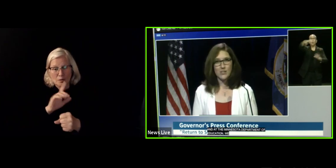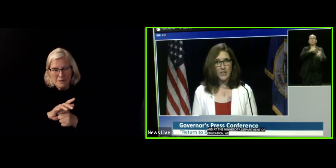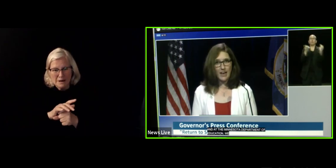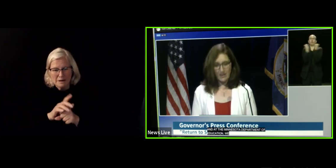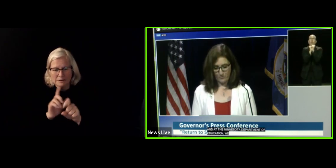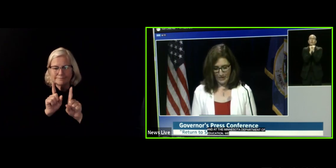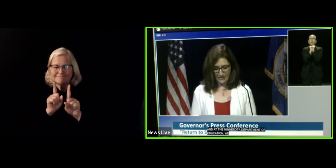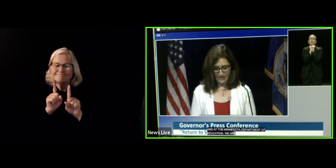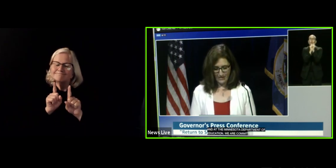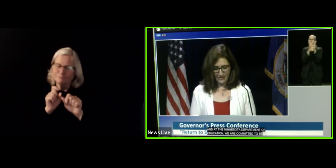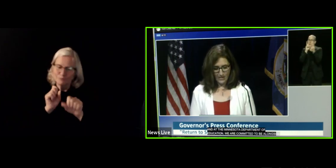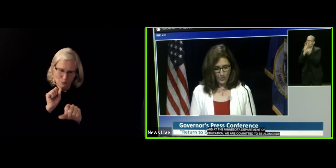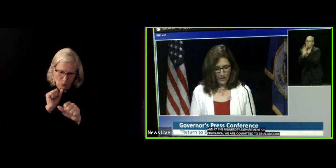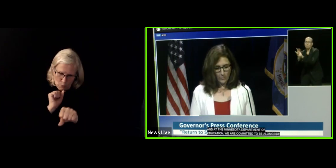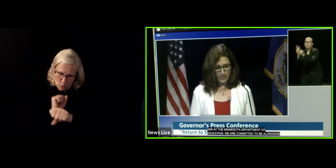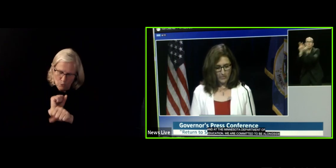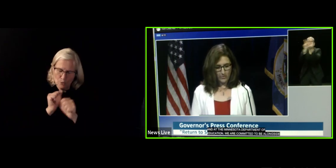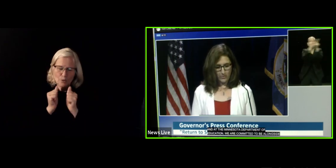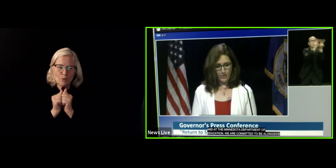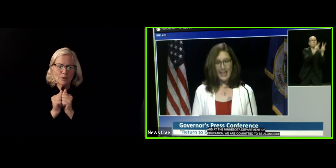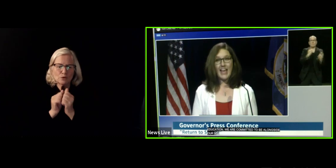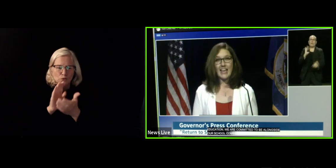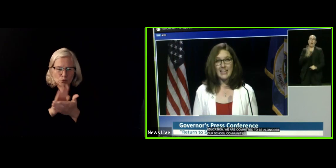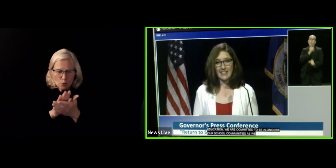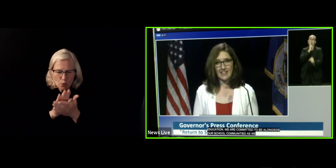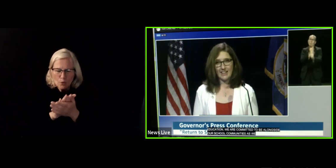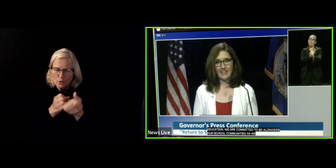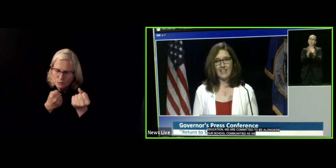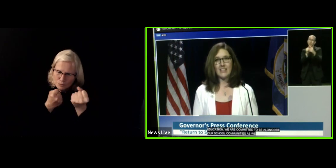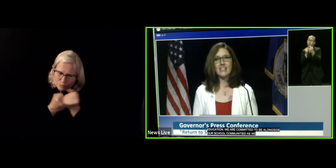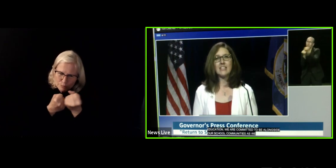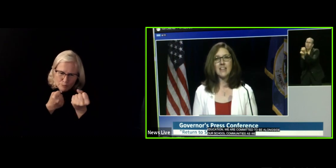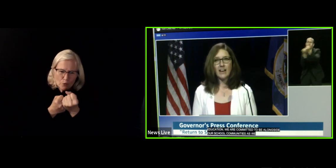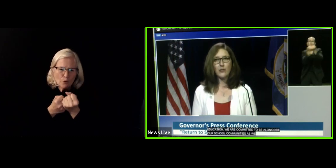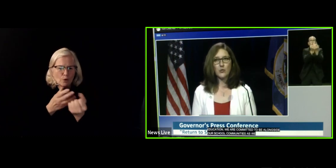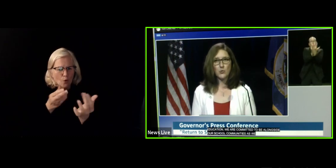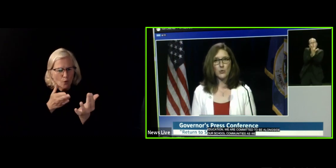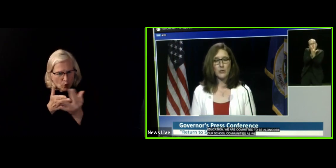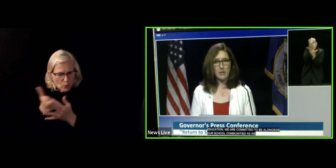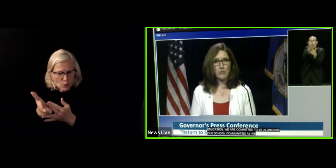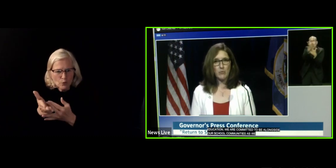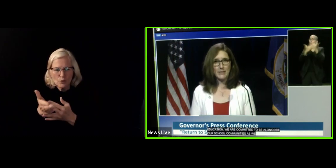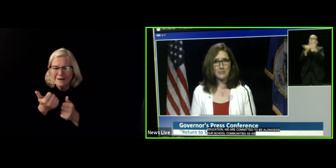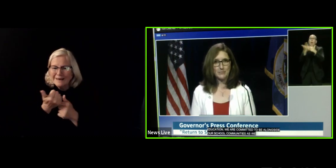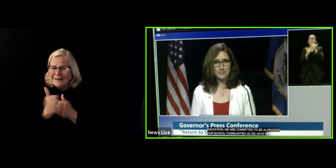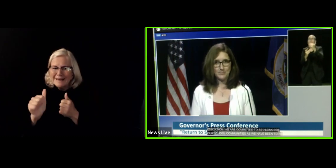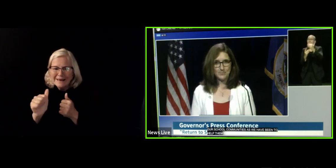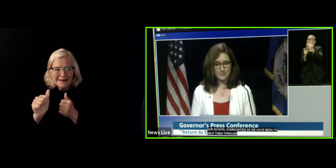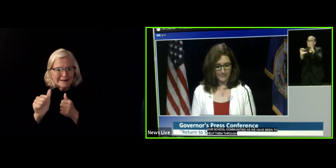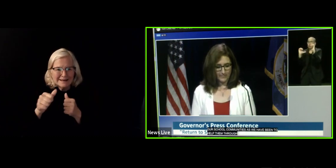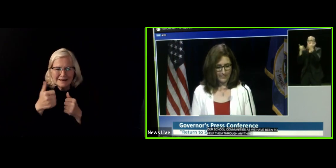as we have been, to help them through anything this entire school year may bring.